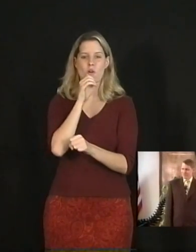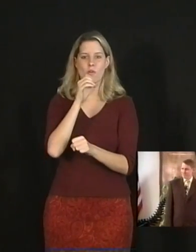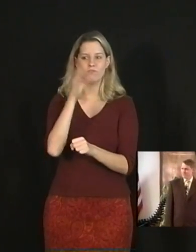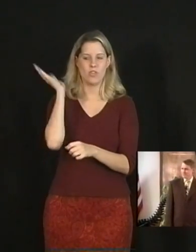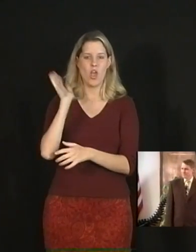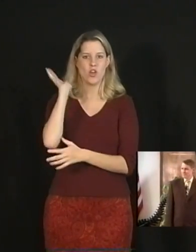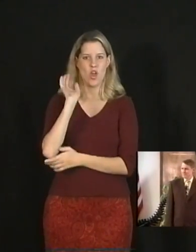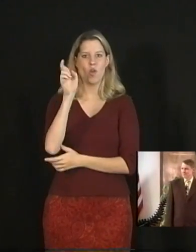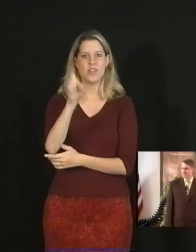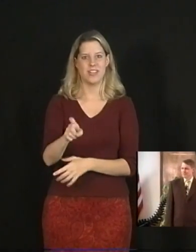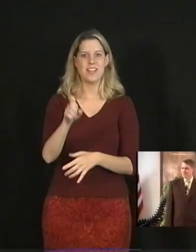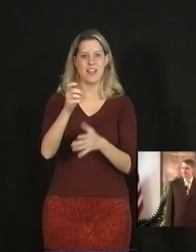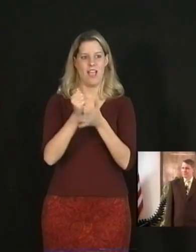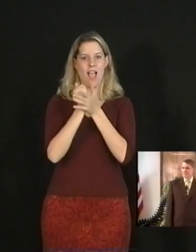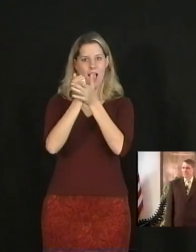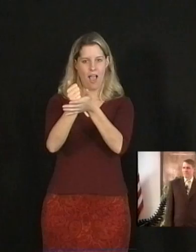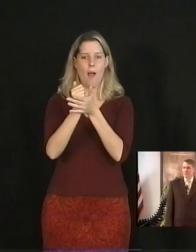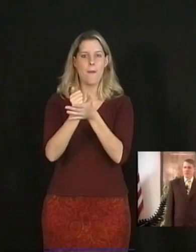you need help.